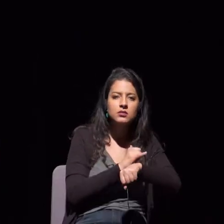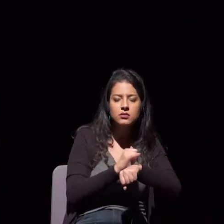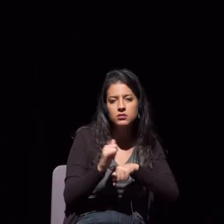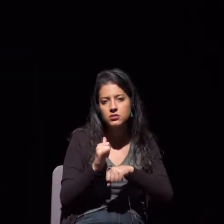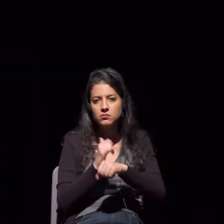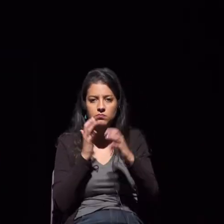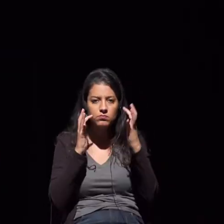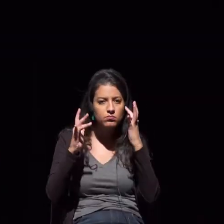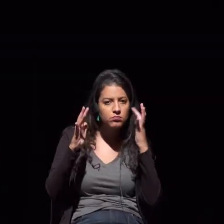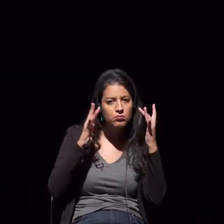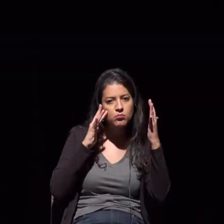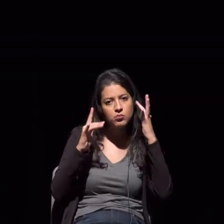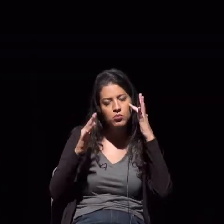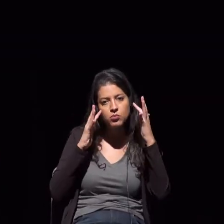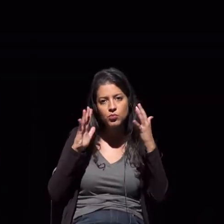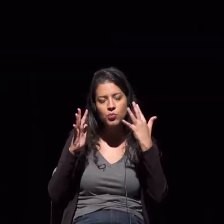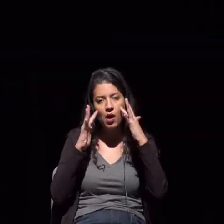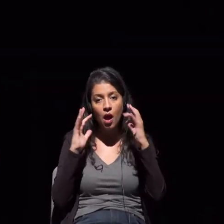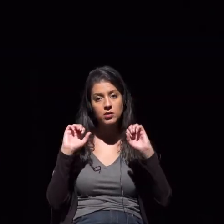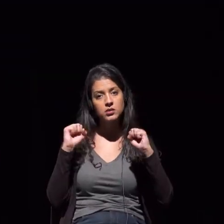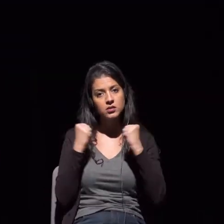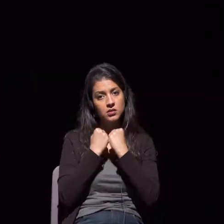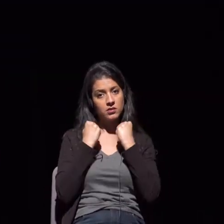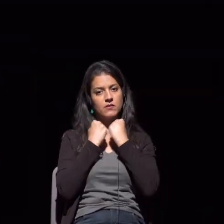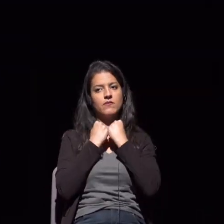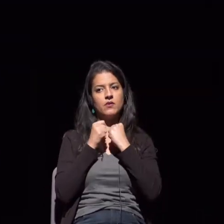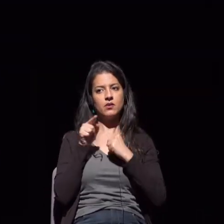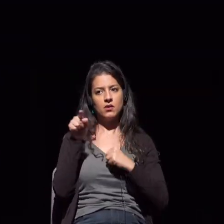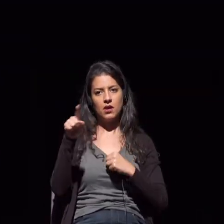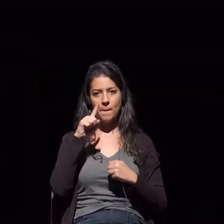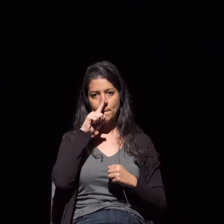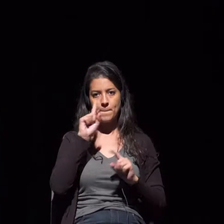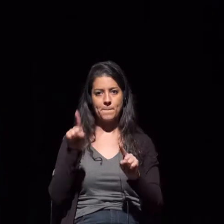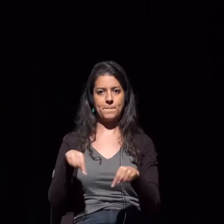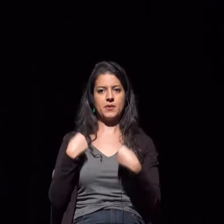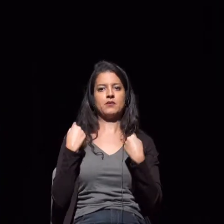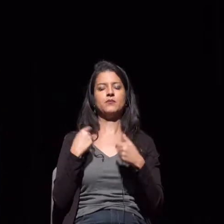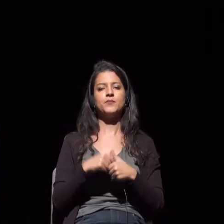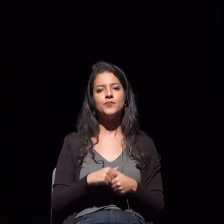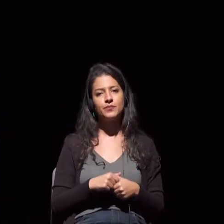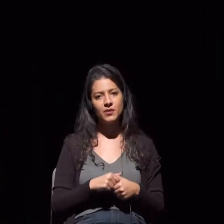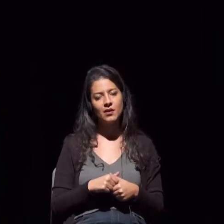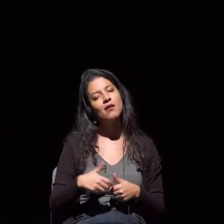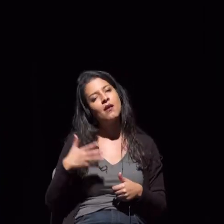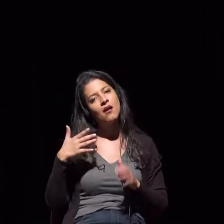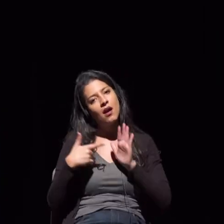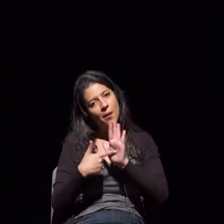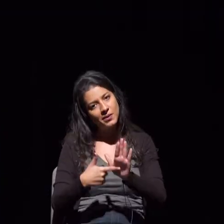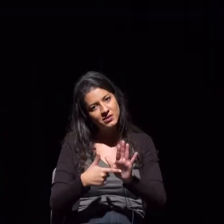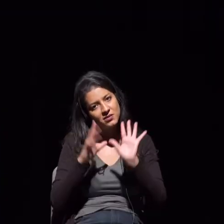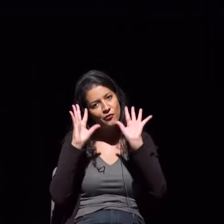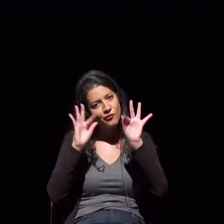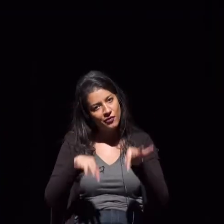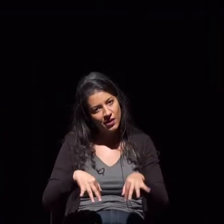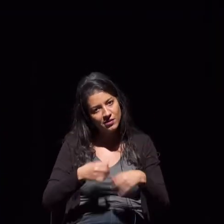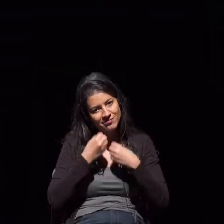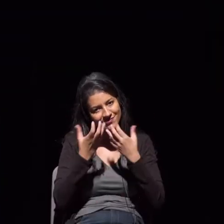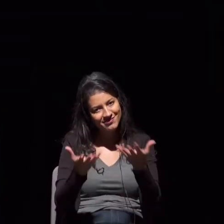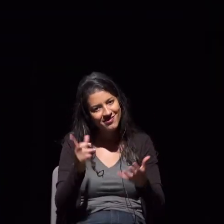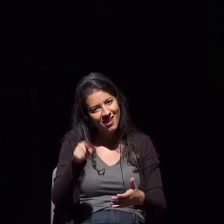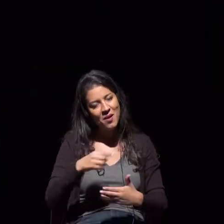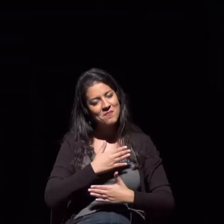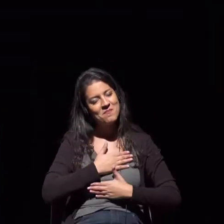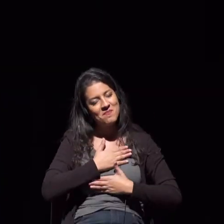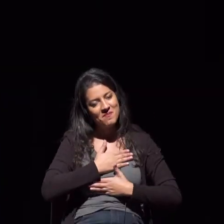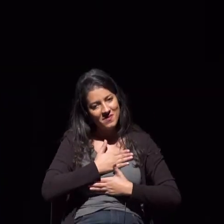impending. And so finally, I think I want to just end by saying that it's been a great pleasure, and I hope that in the next coming days we'll be able to discuss further in terms of